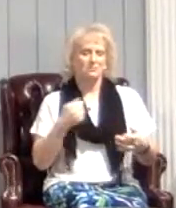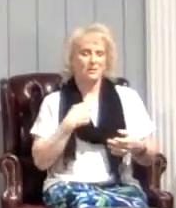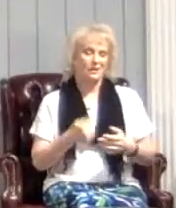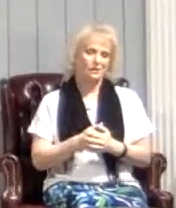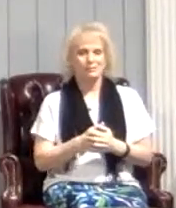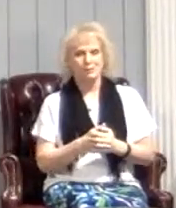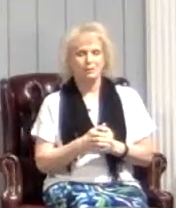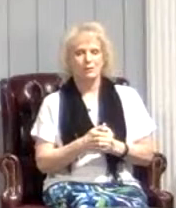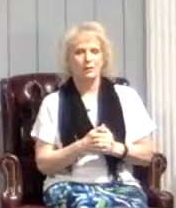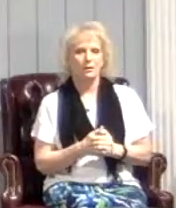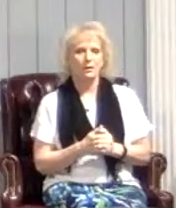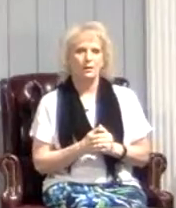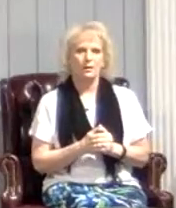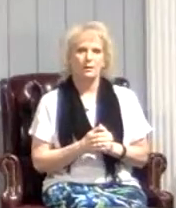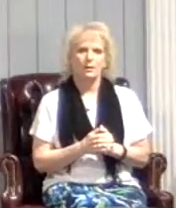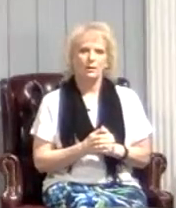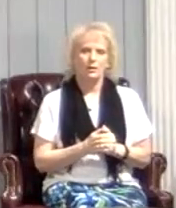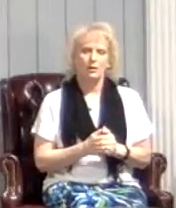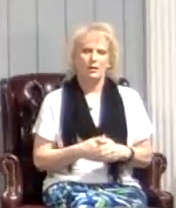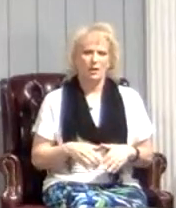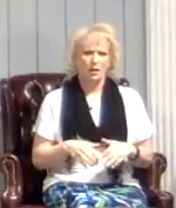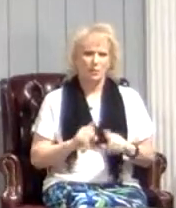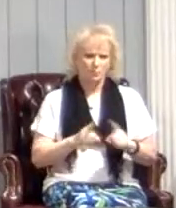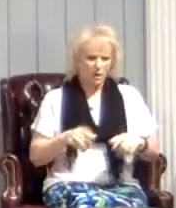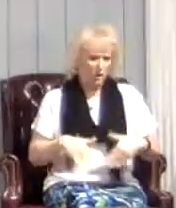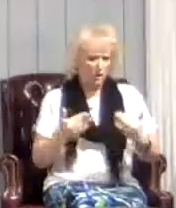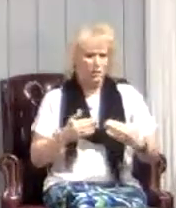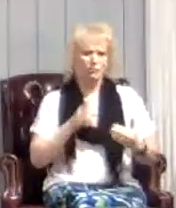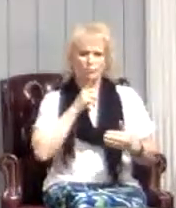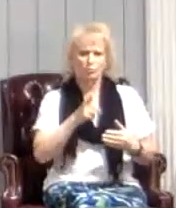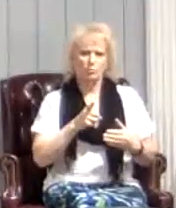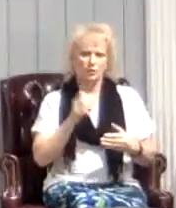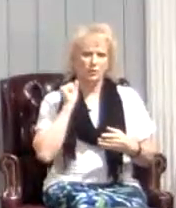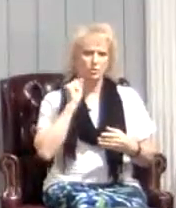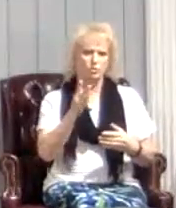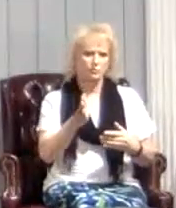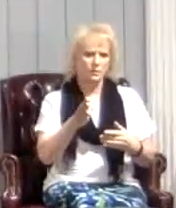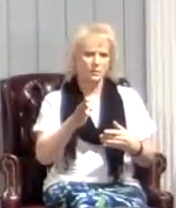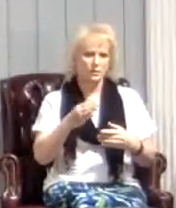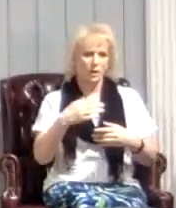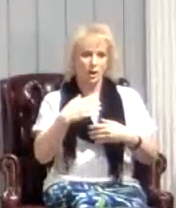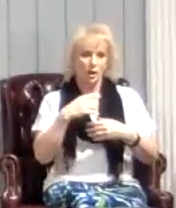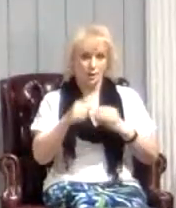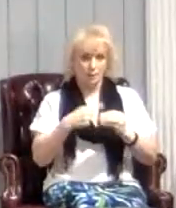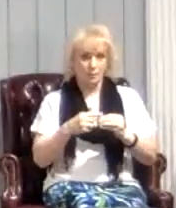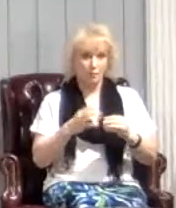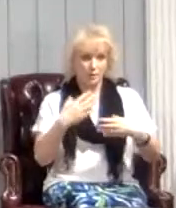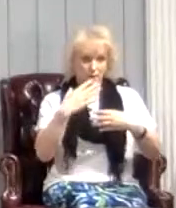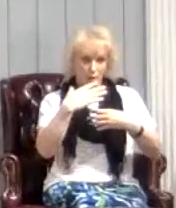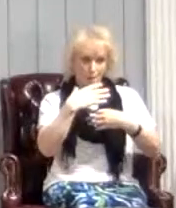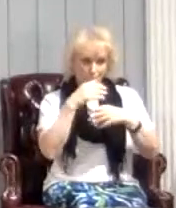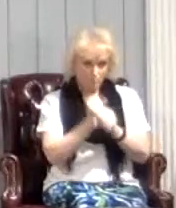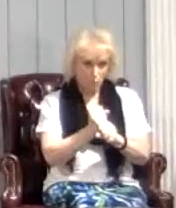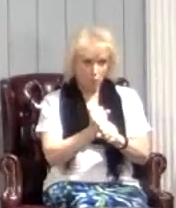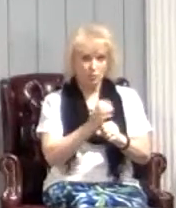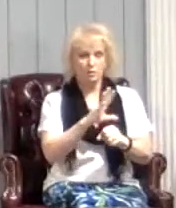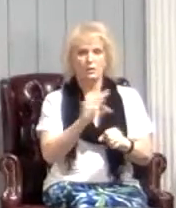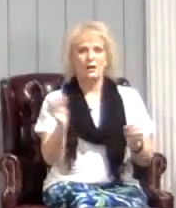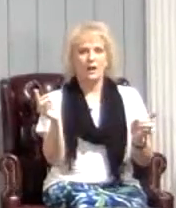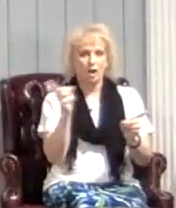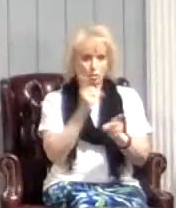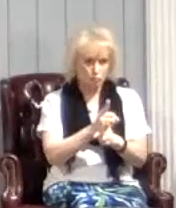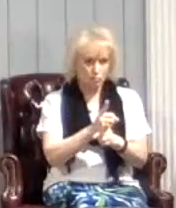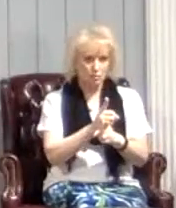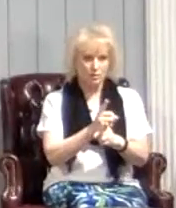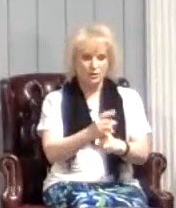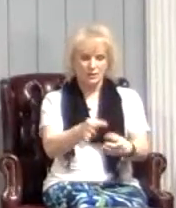And, but life really is supposed to be about being molded and corrected and refined into